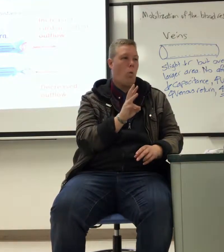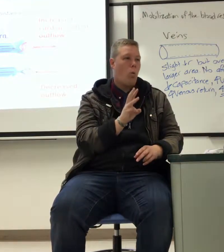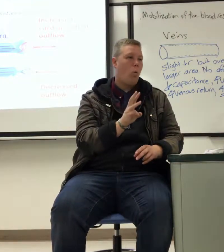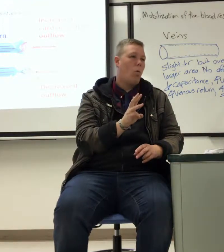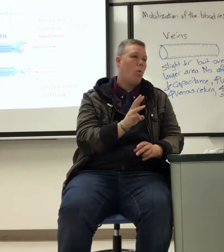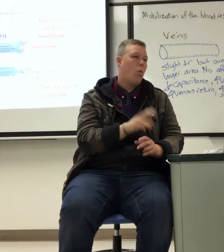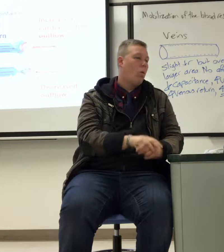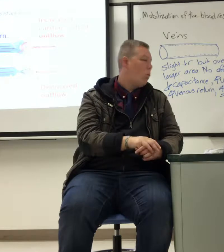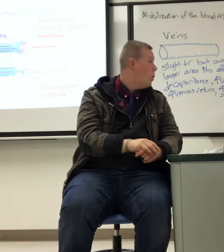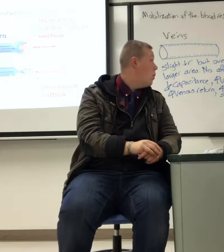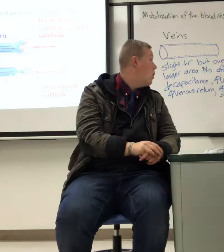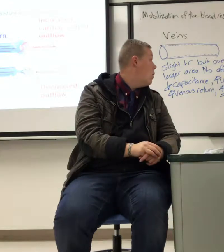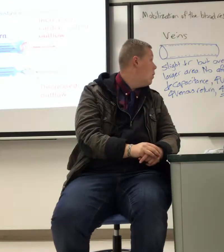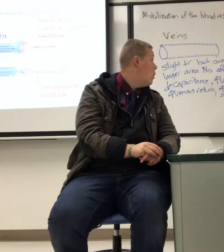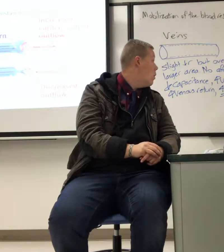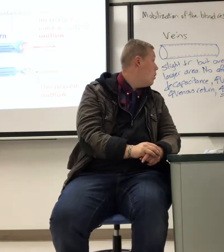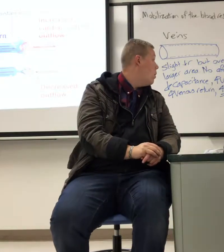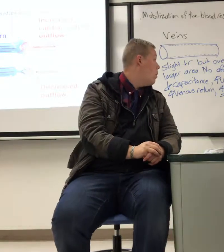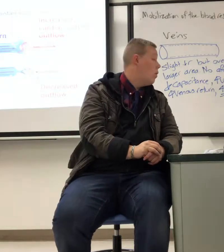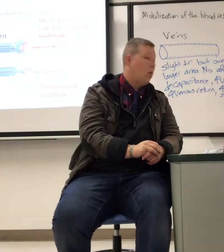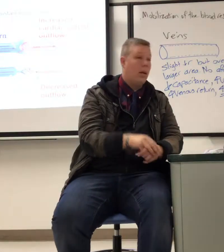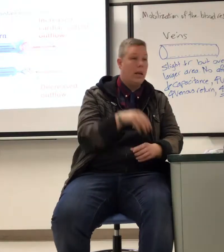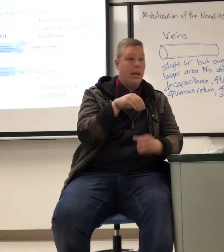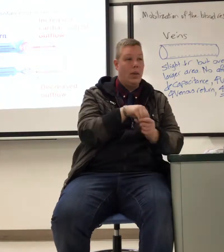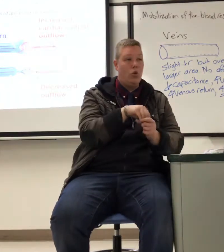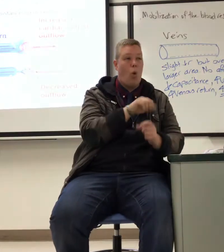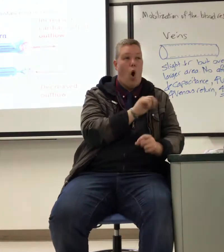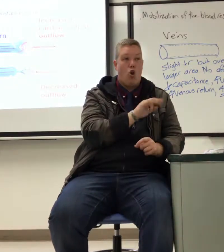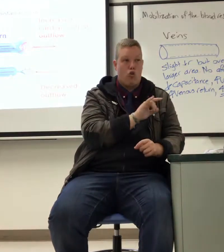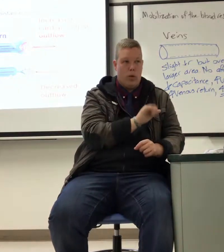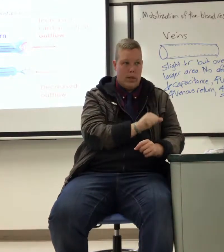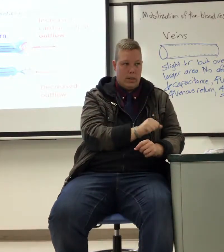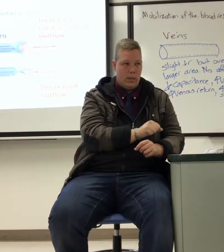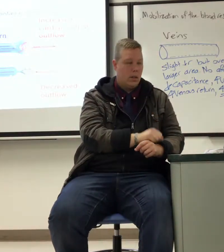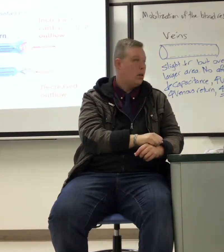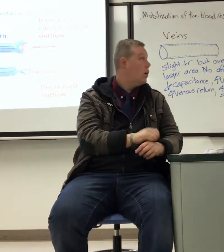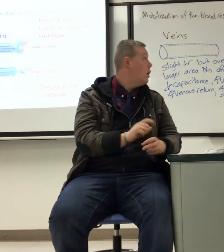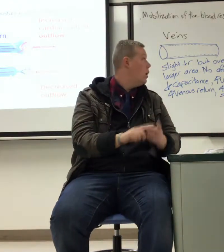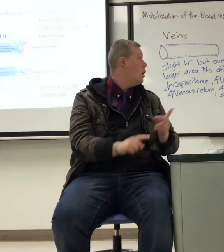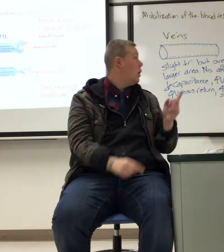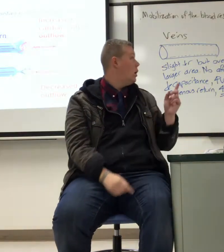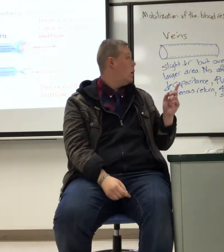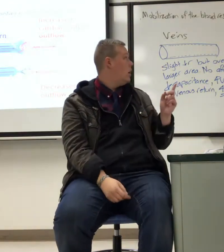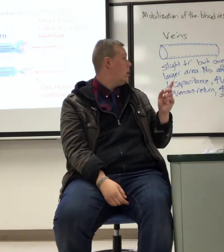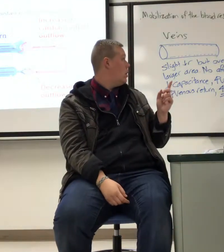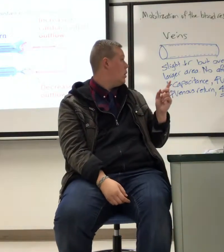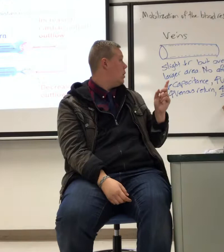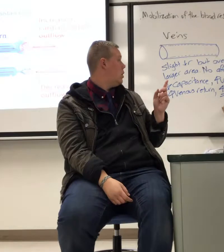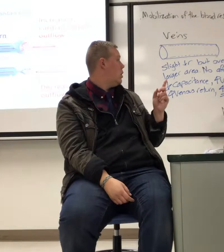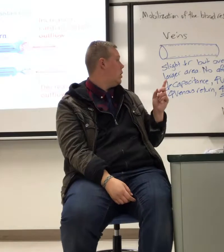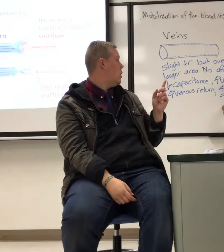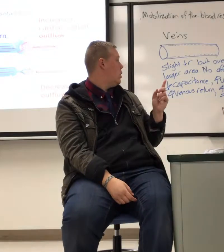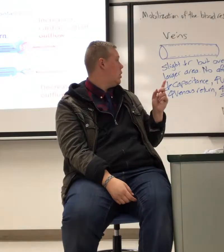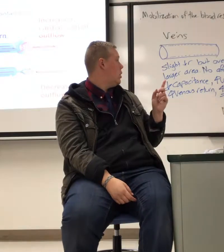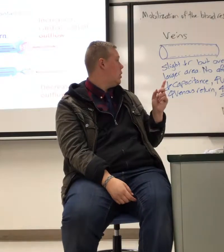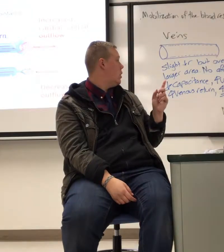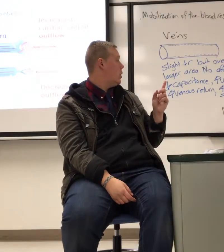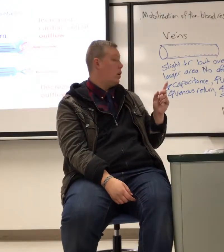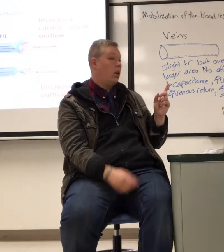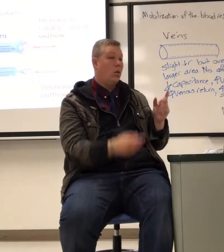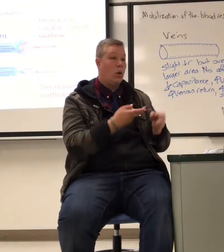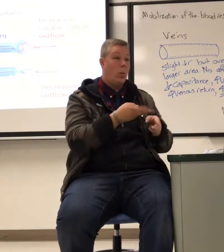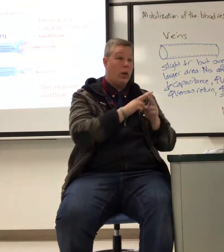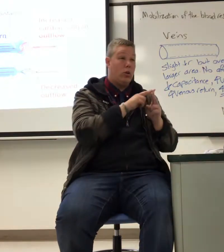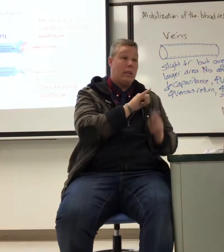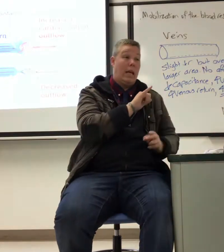inflow into the arteries. What are you doing here? When you increase the inflow